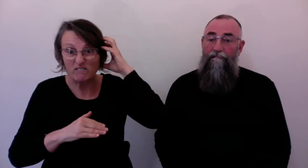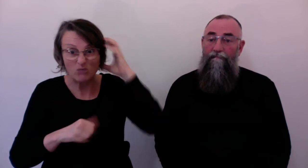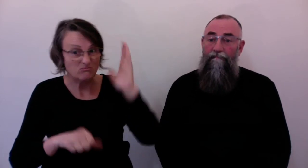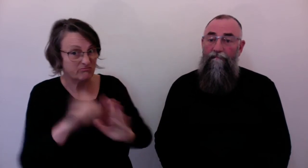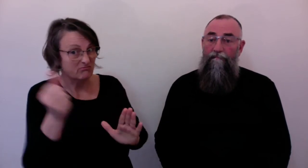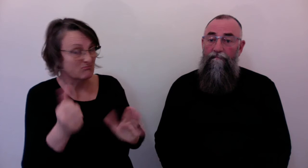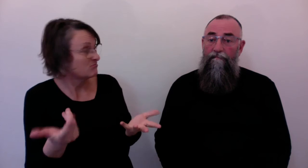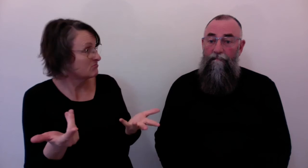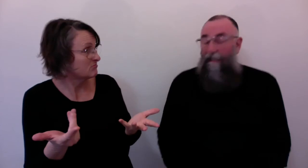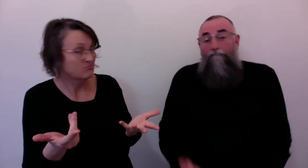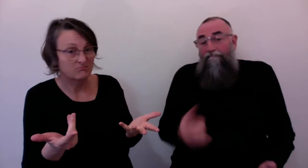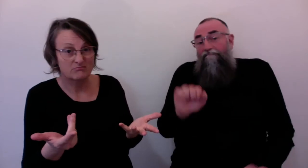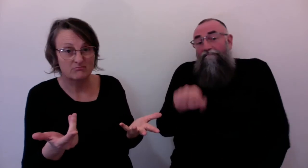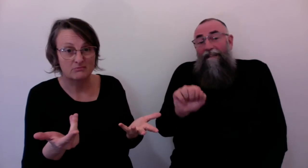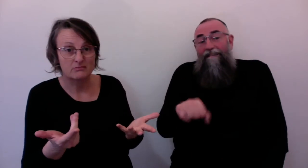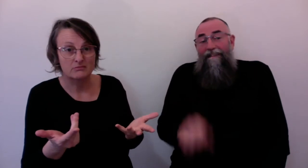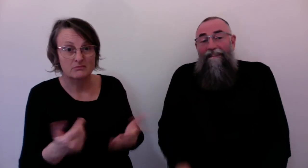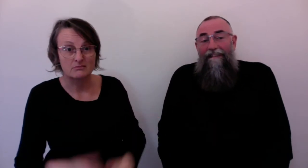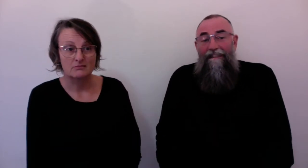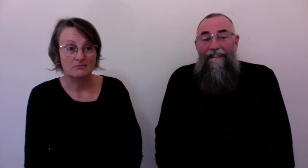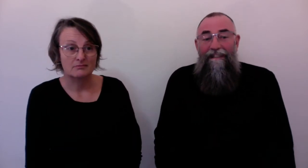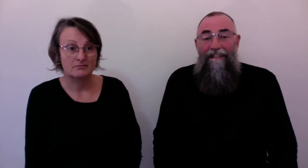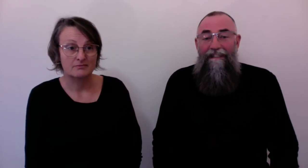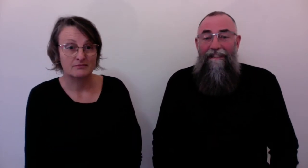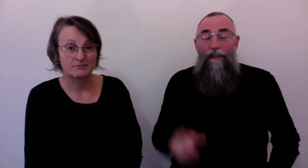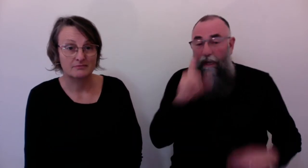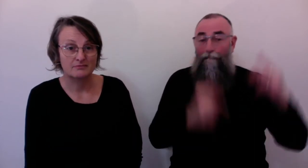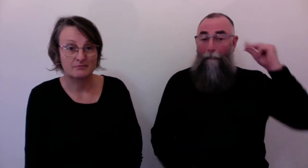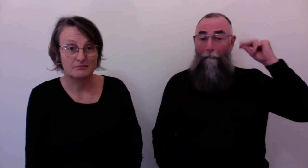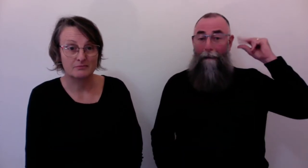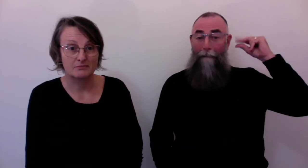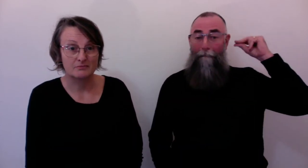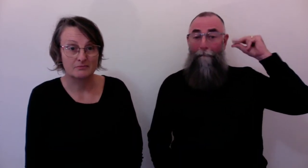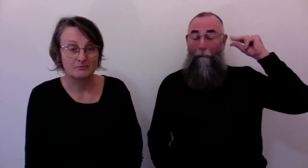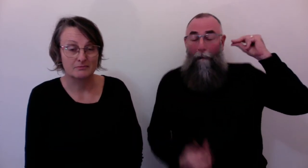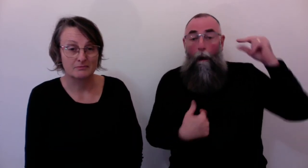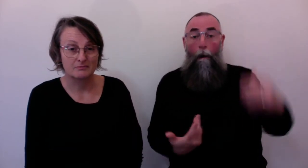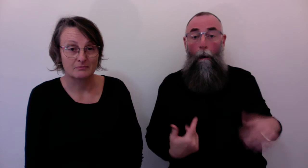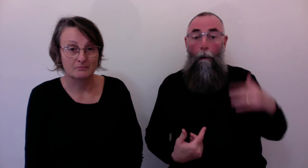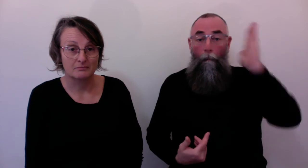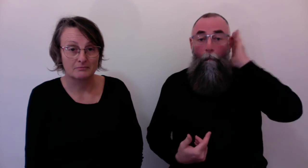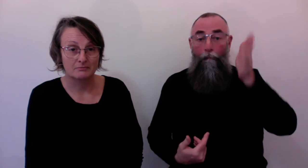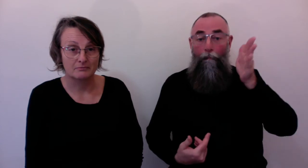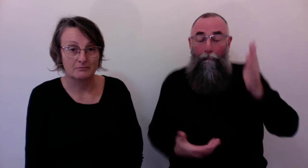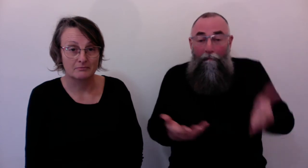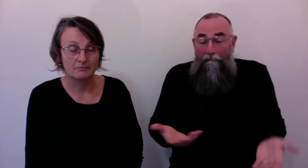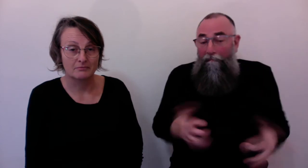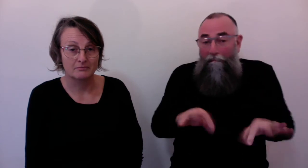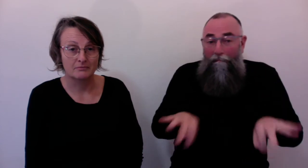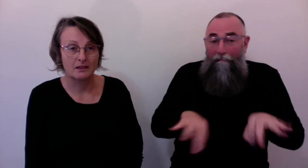Yes. So if someone chopped my left ear off, it's okay. I don't use it. I mean, it looks great though, so keep it. Oh yeah. So if you've got an